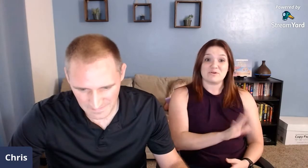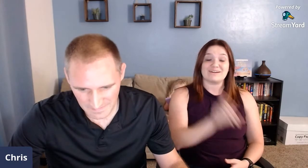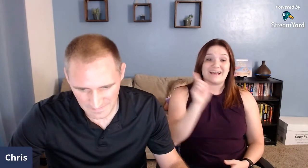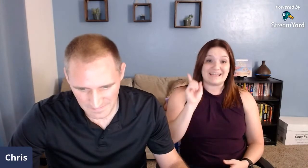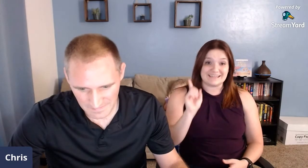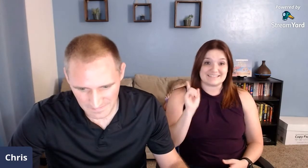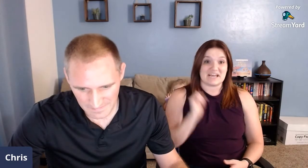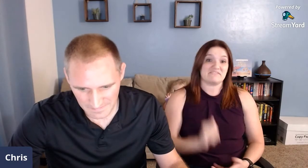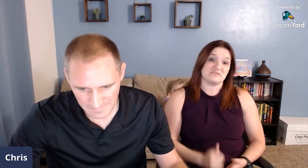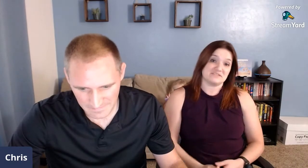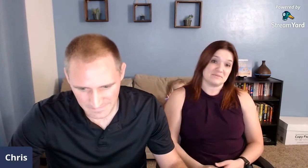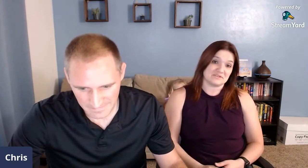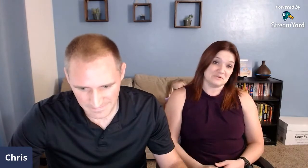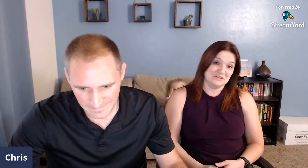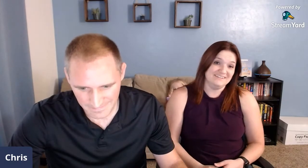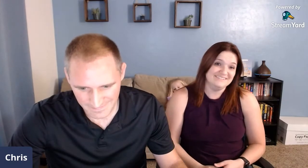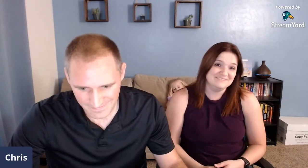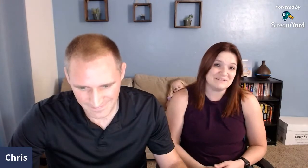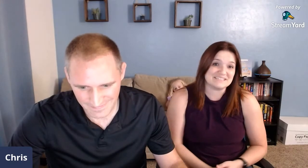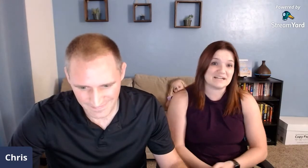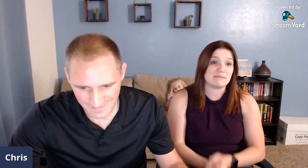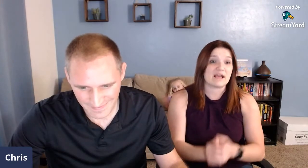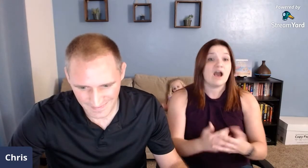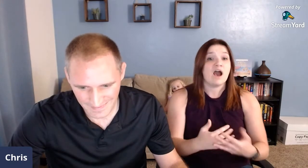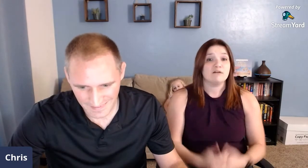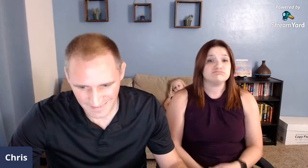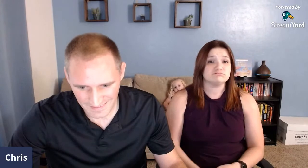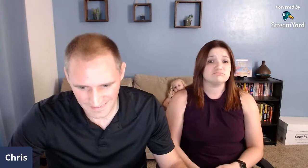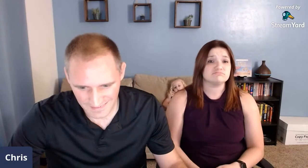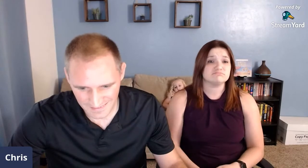never bored unless I have to go sub at a school. Because then I'm